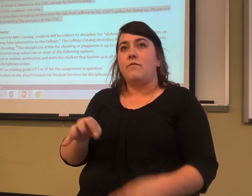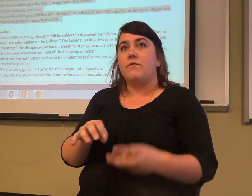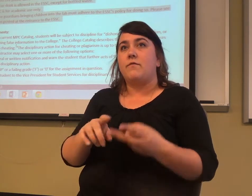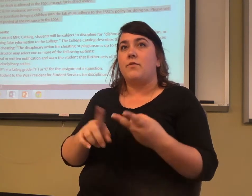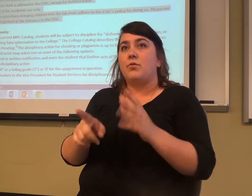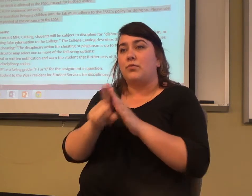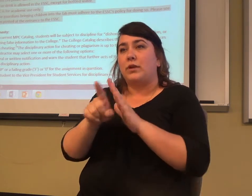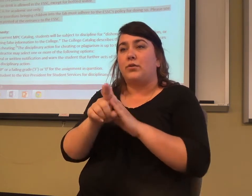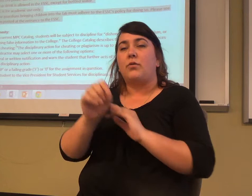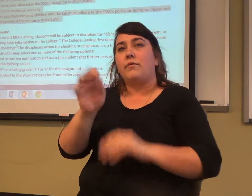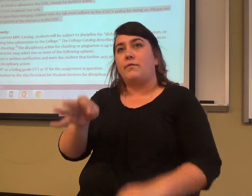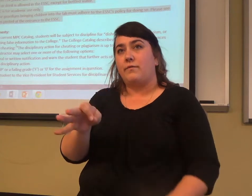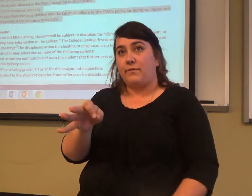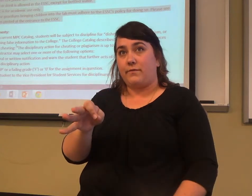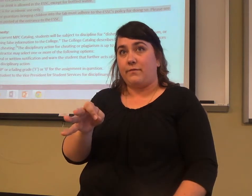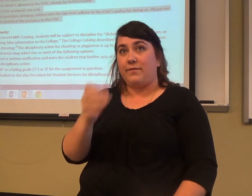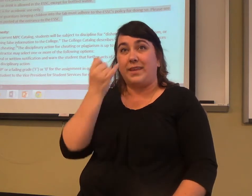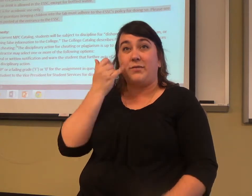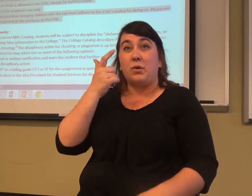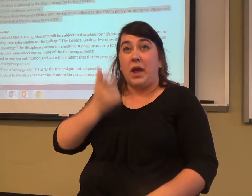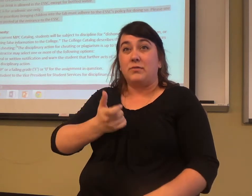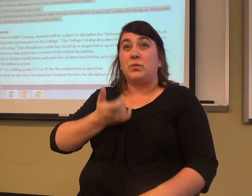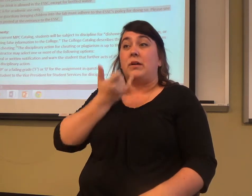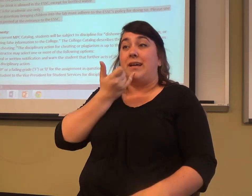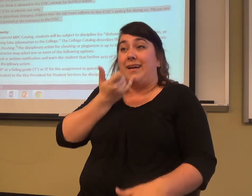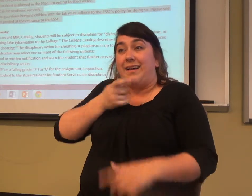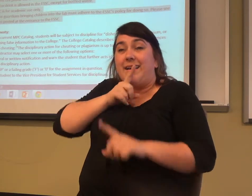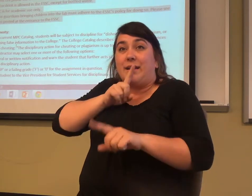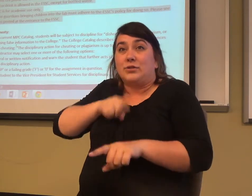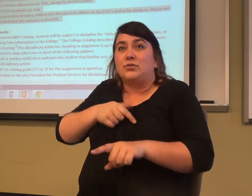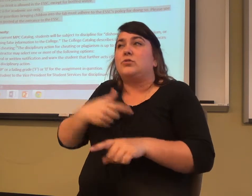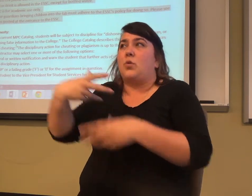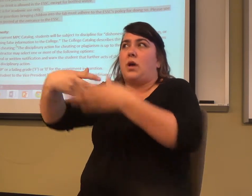off. If you have to take a call, we ask that you do it outside so it's not disruptive to other